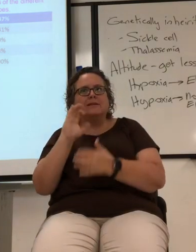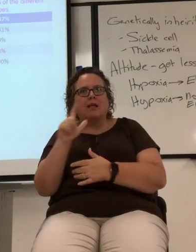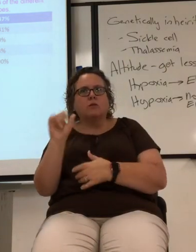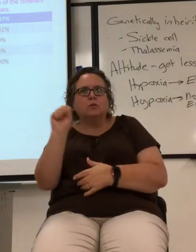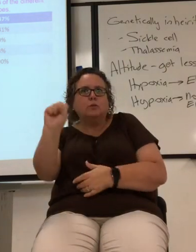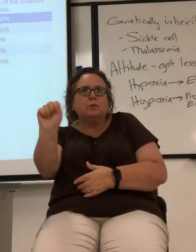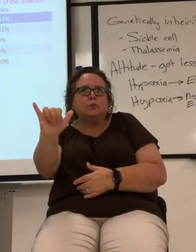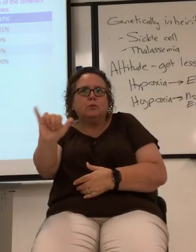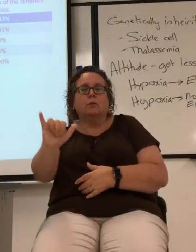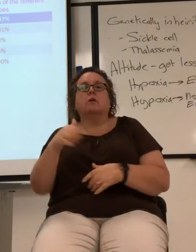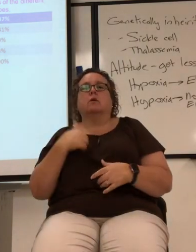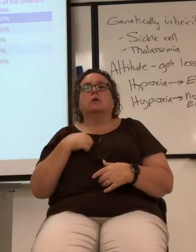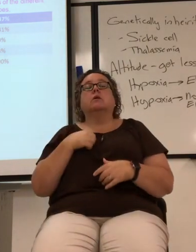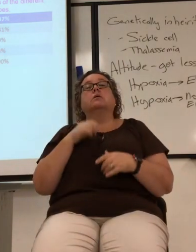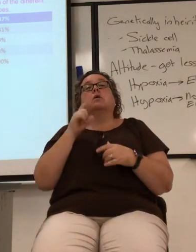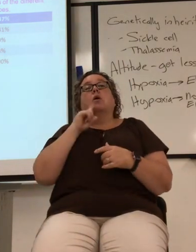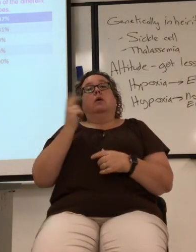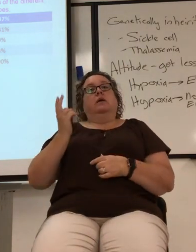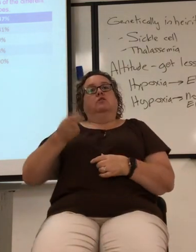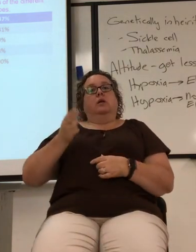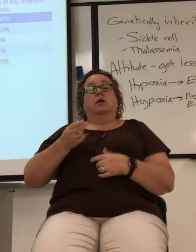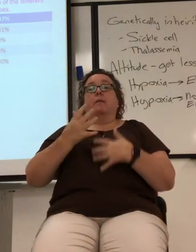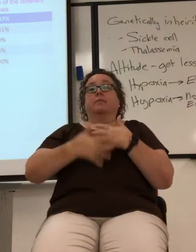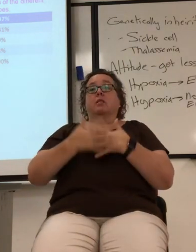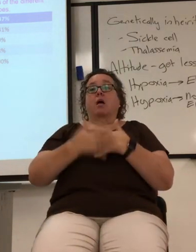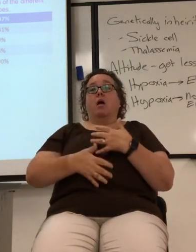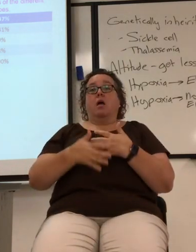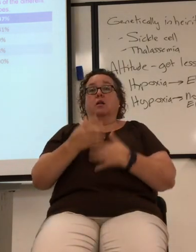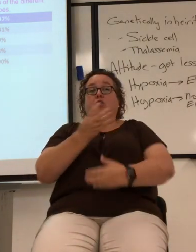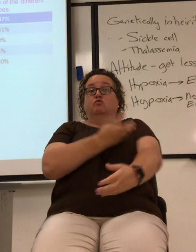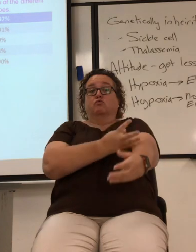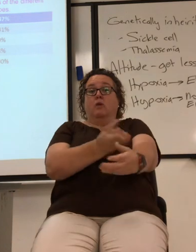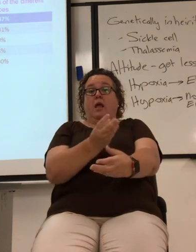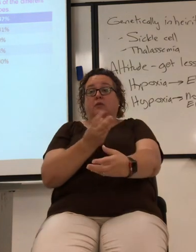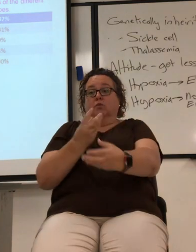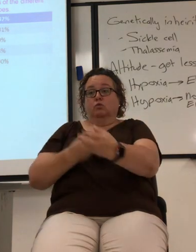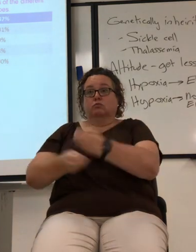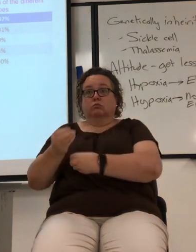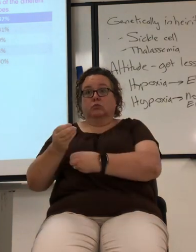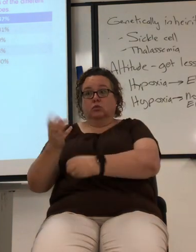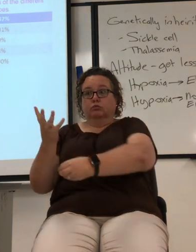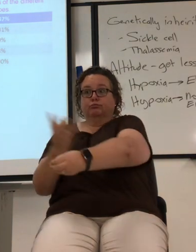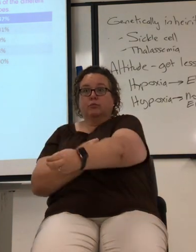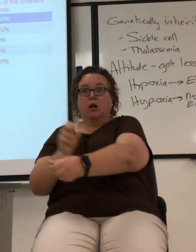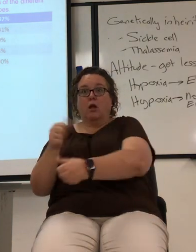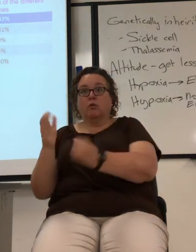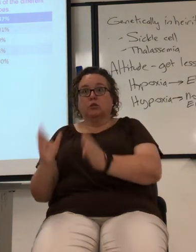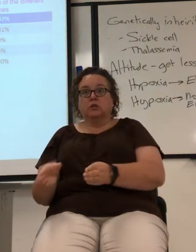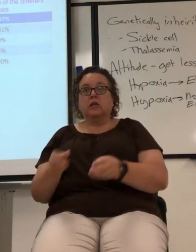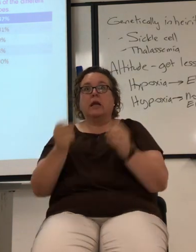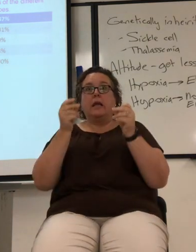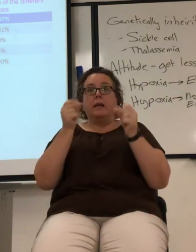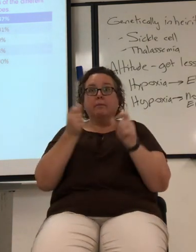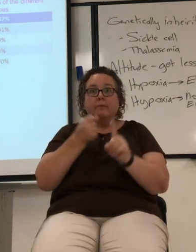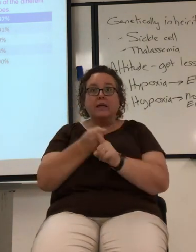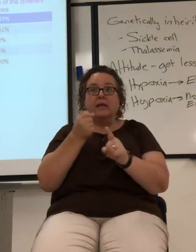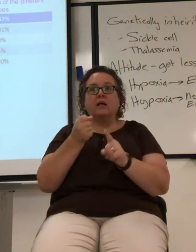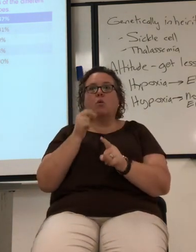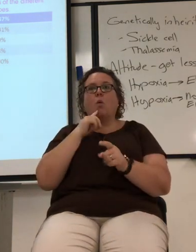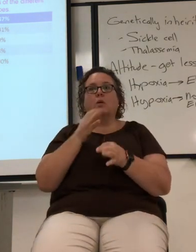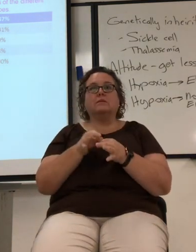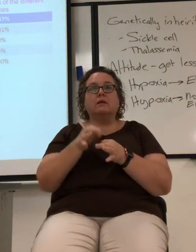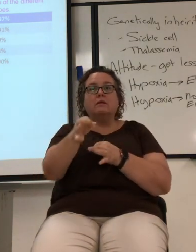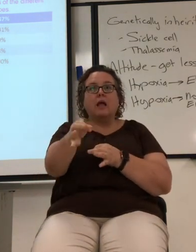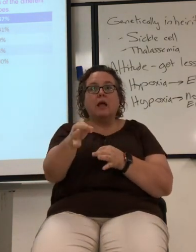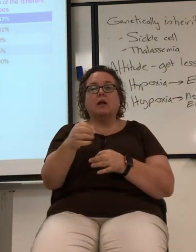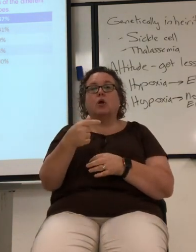little history here. When blood transfusions were first attempted from one person to another, immediate or delayed agglutination